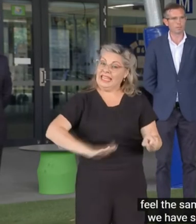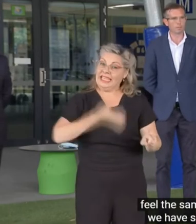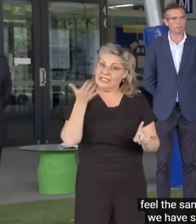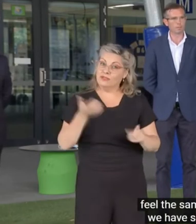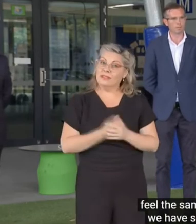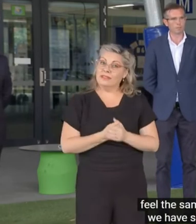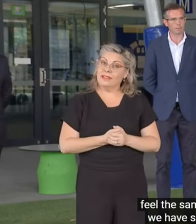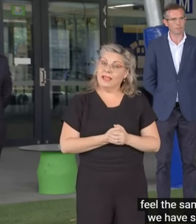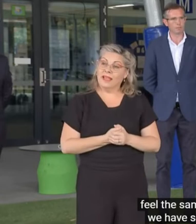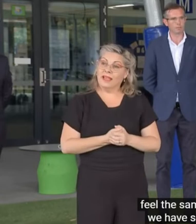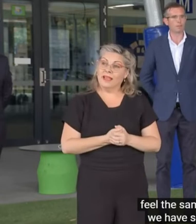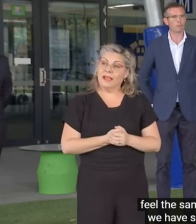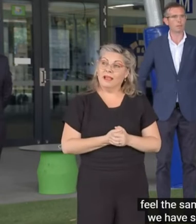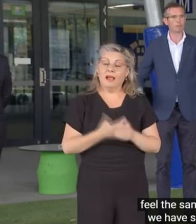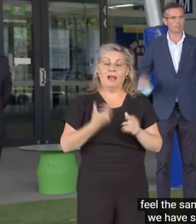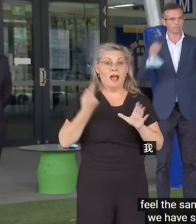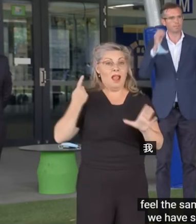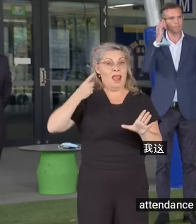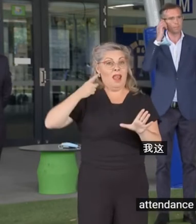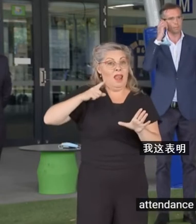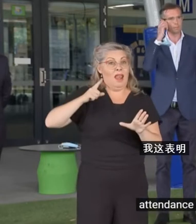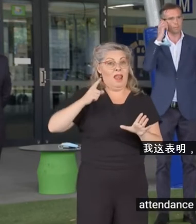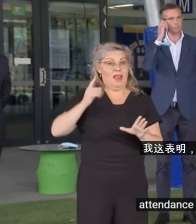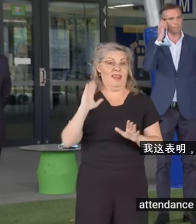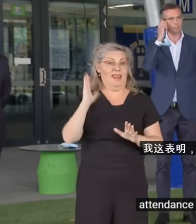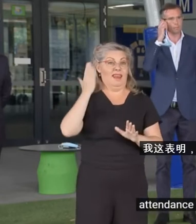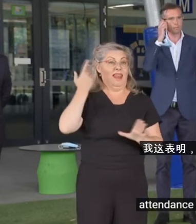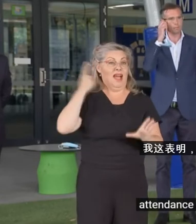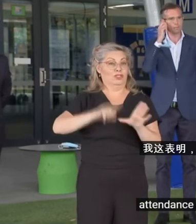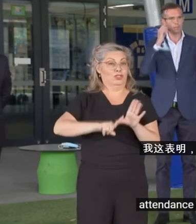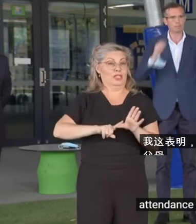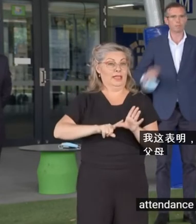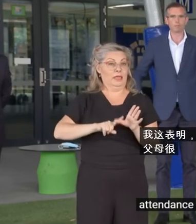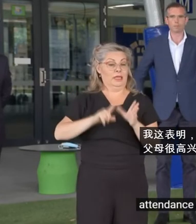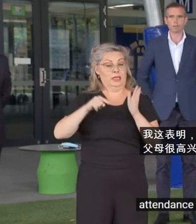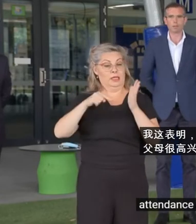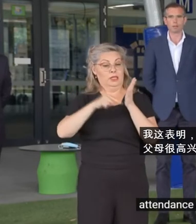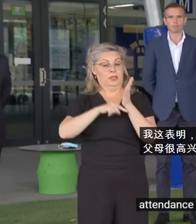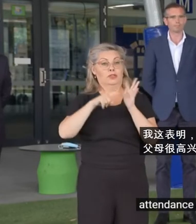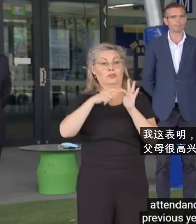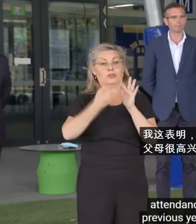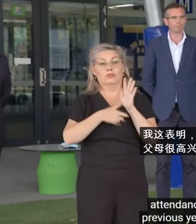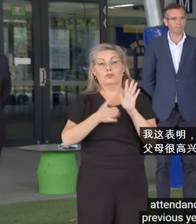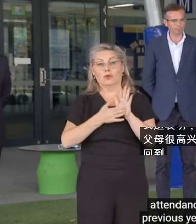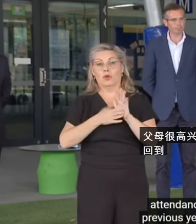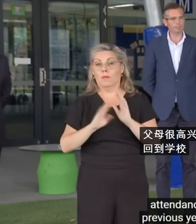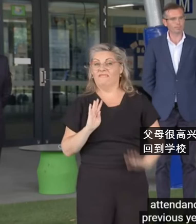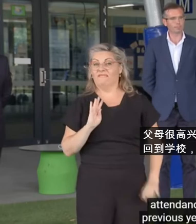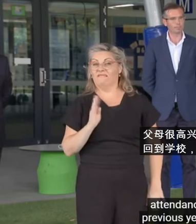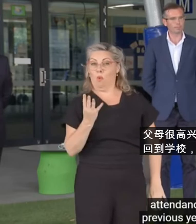with previous years towards the end of last term. So to me that indicates that by and large parents are happy to